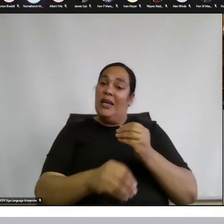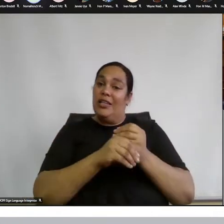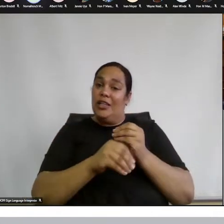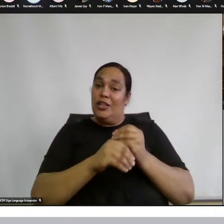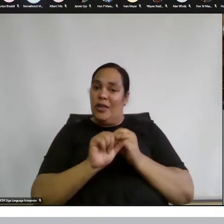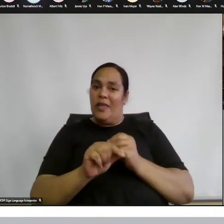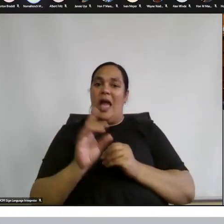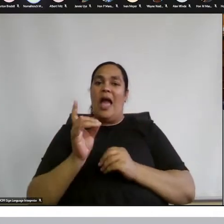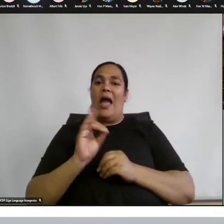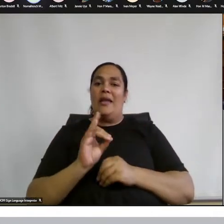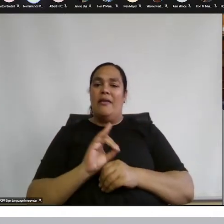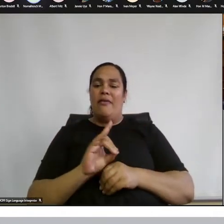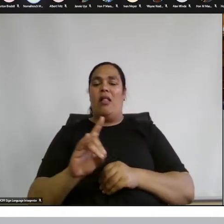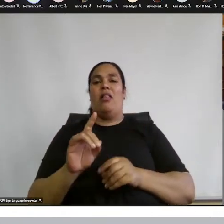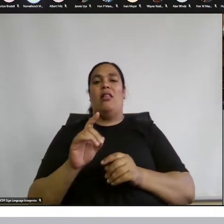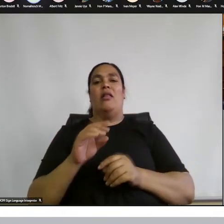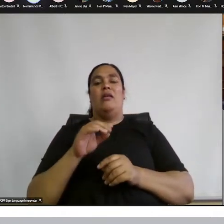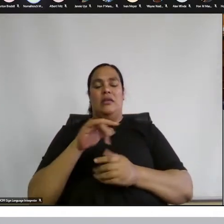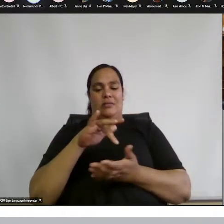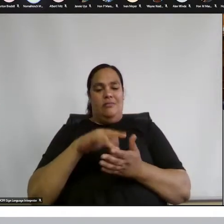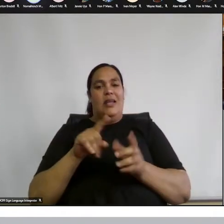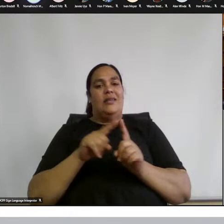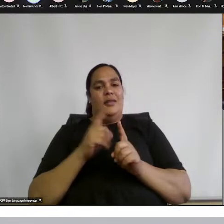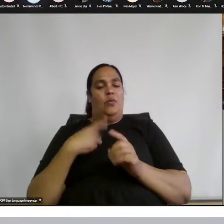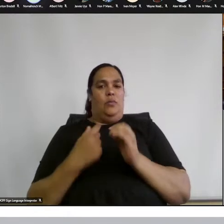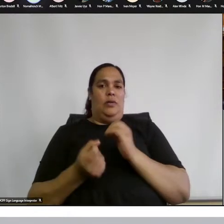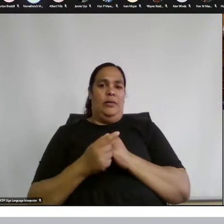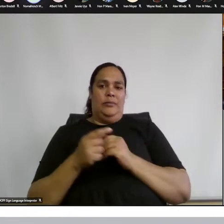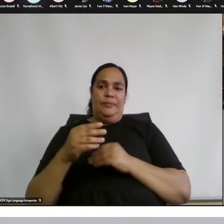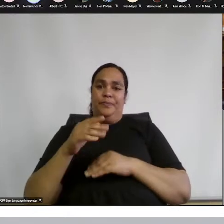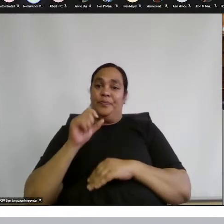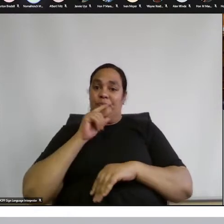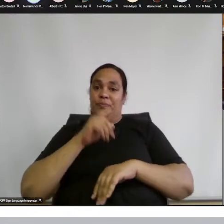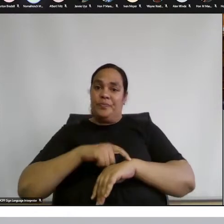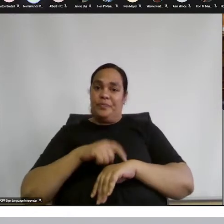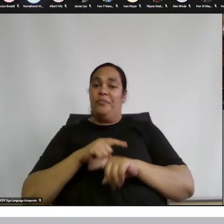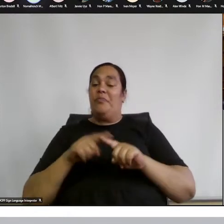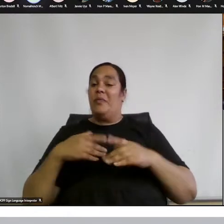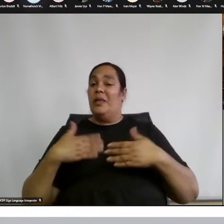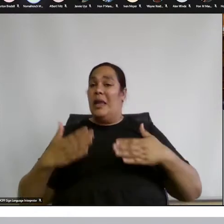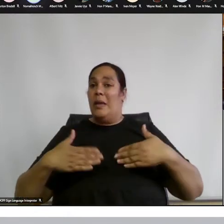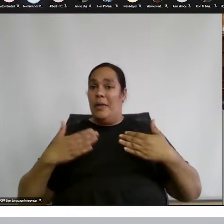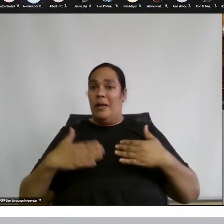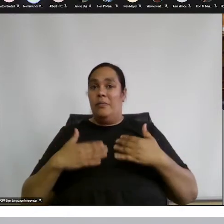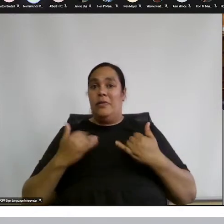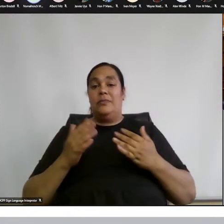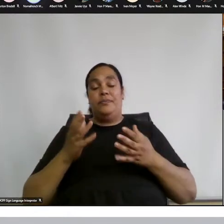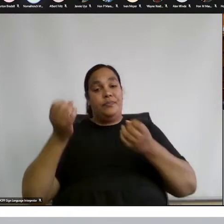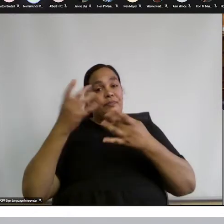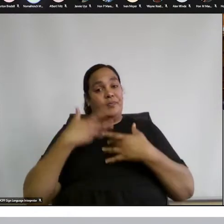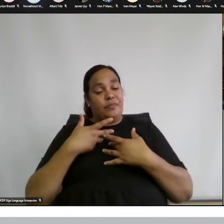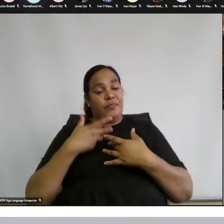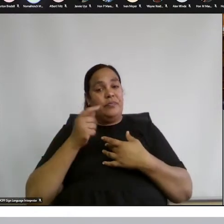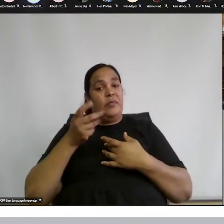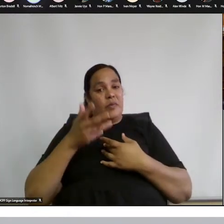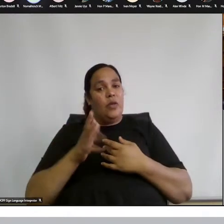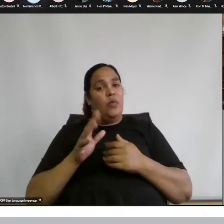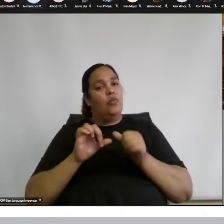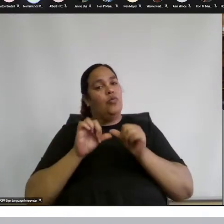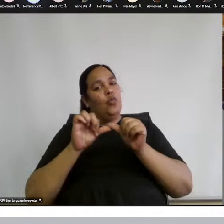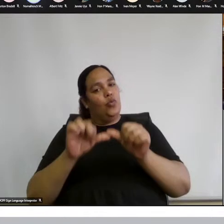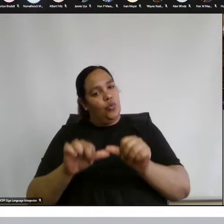the Heideveld EC that was happening at the time. But I'm glad to just to indicate, Speaker, that it's still going to